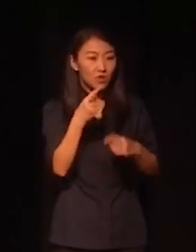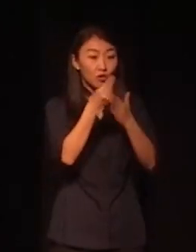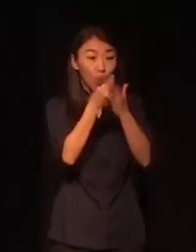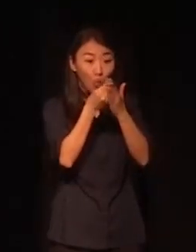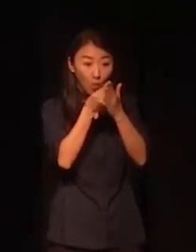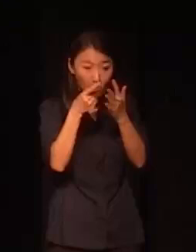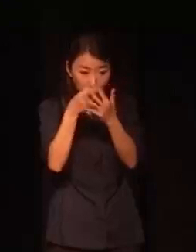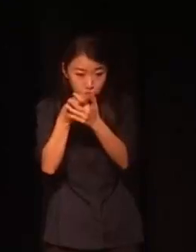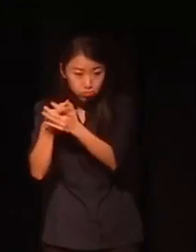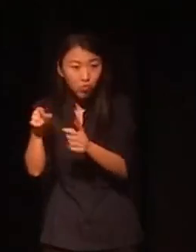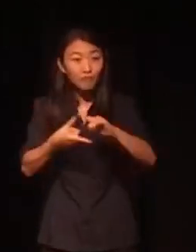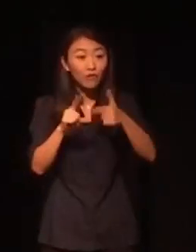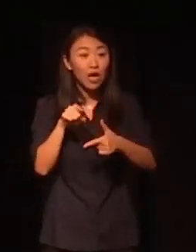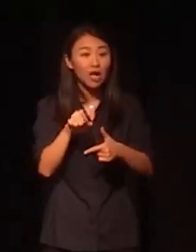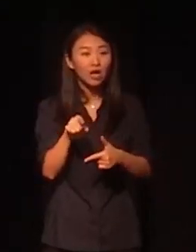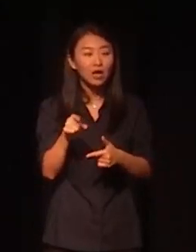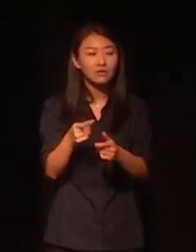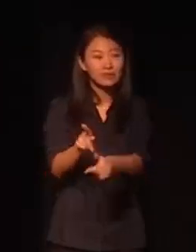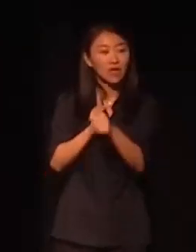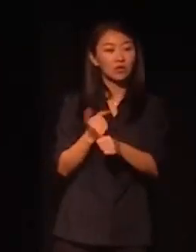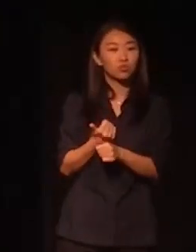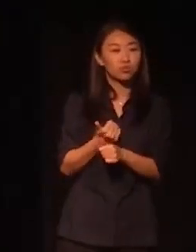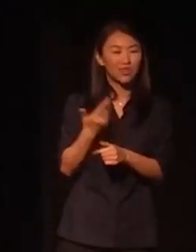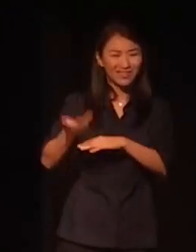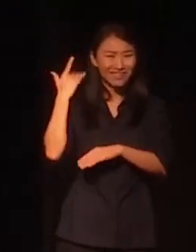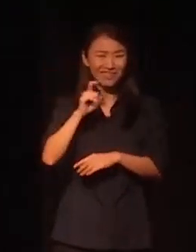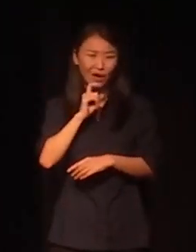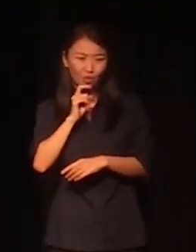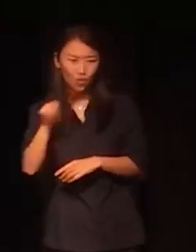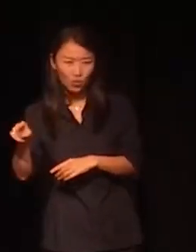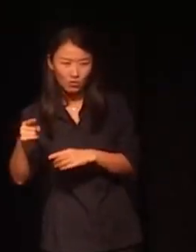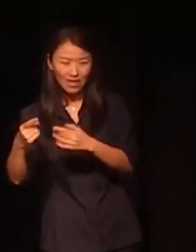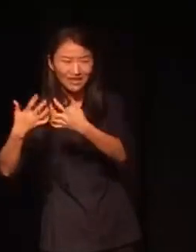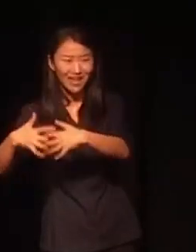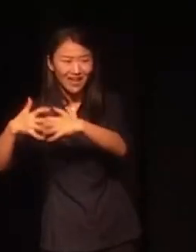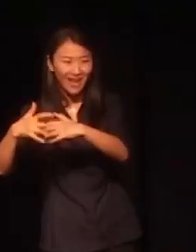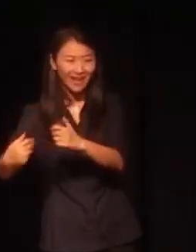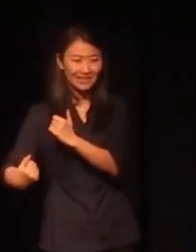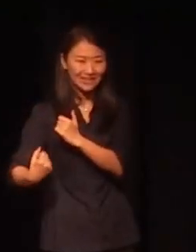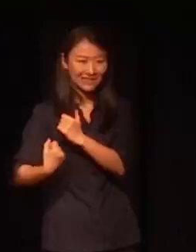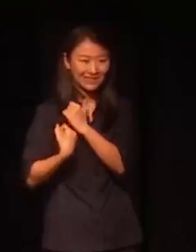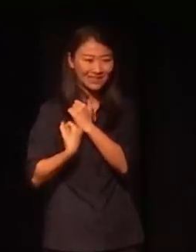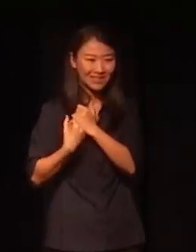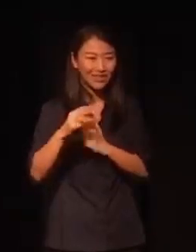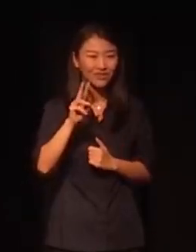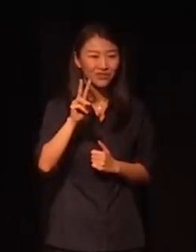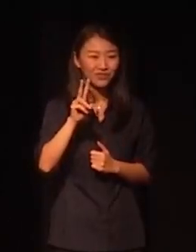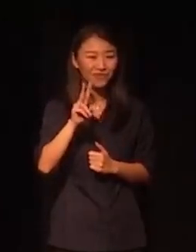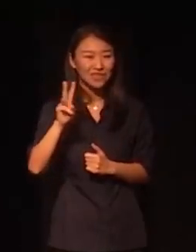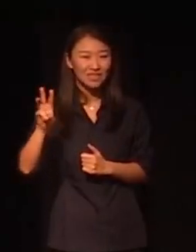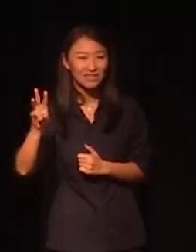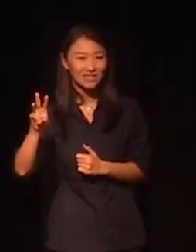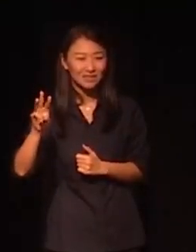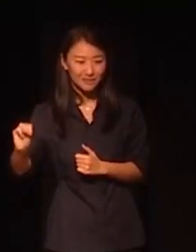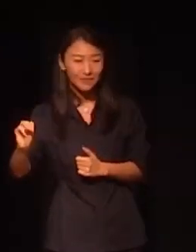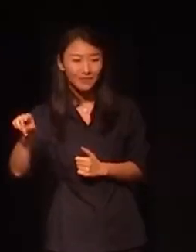domain. In the past, people use what we call support vector machine to do the food image recognition, so